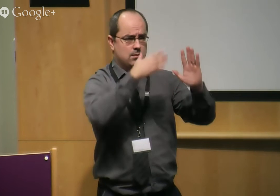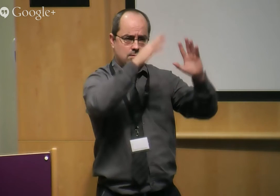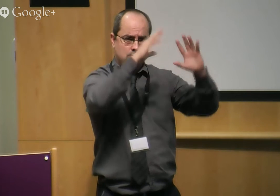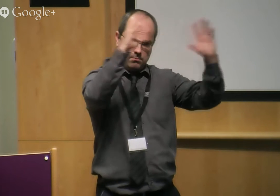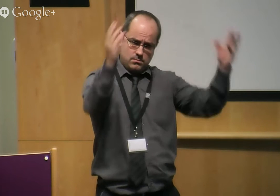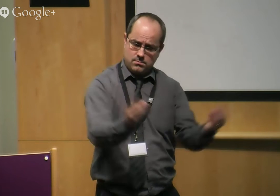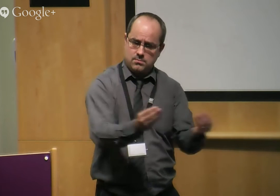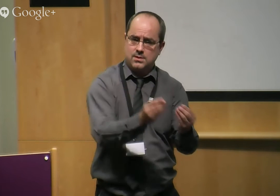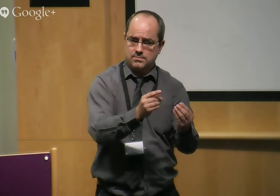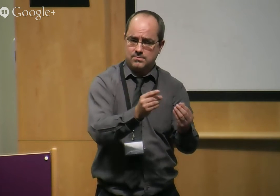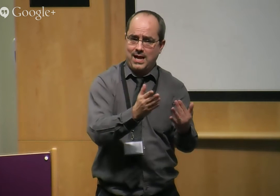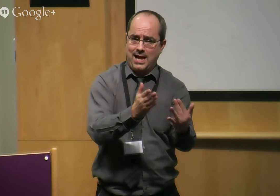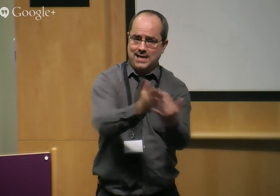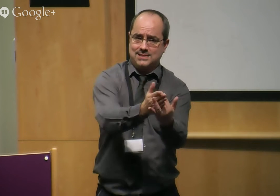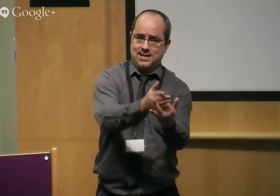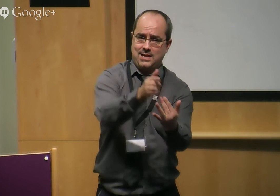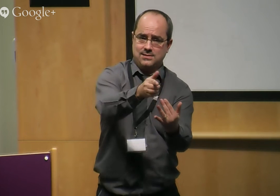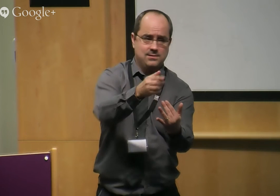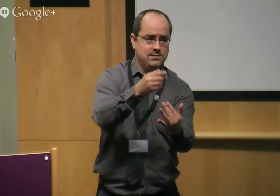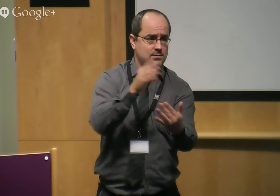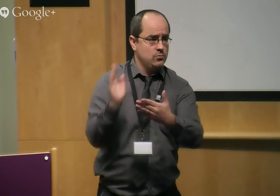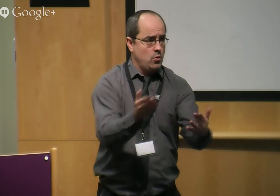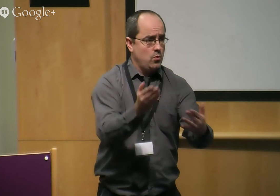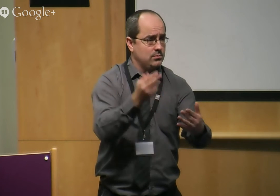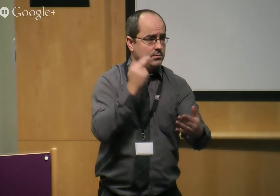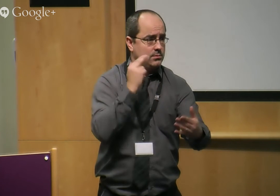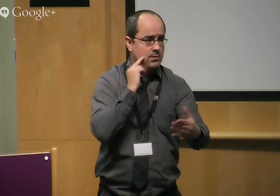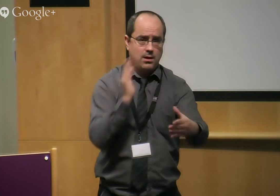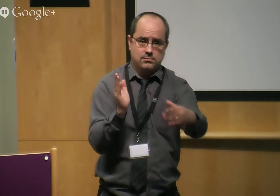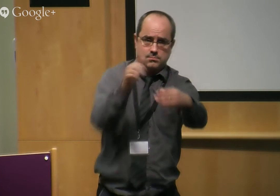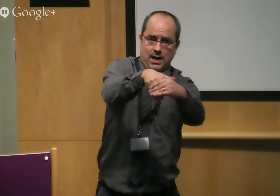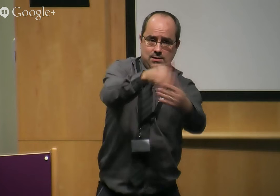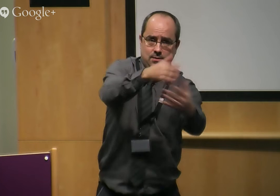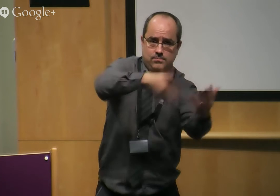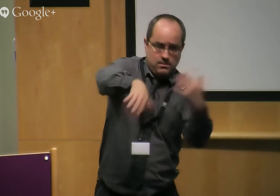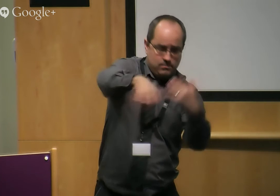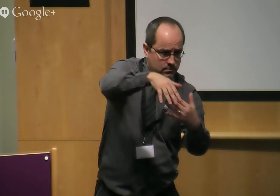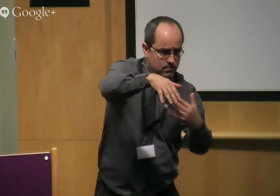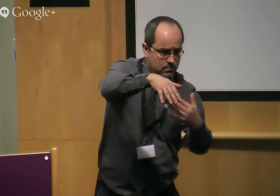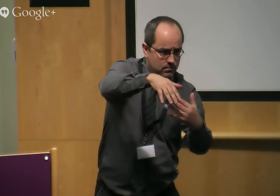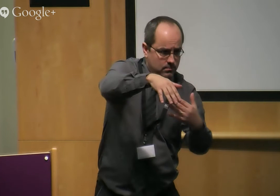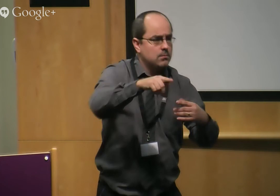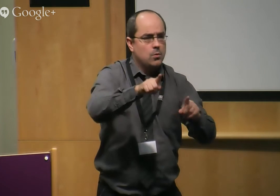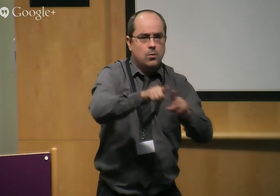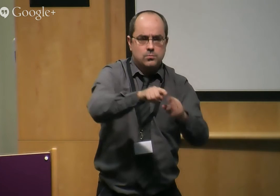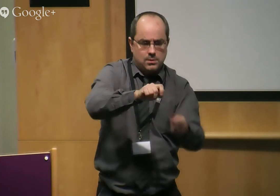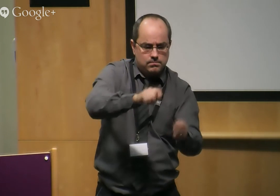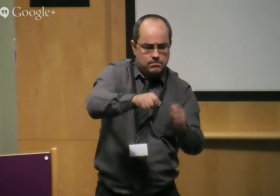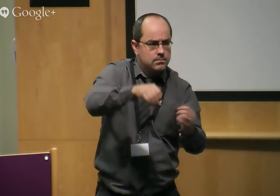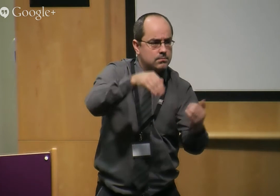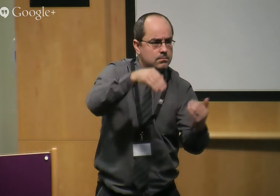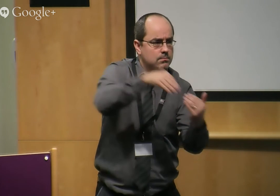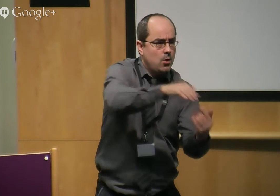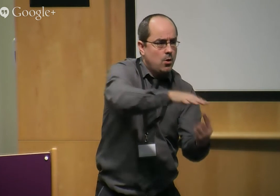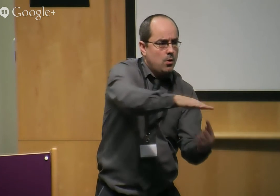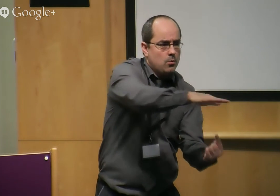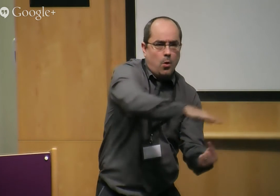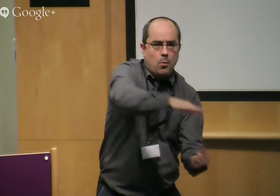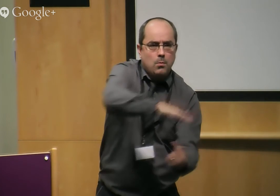Charter has the principle, the founding principle of access, giving deaf people participation